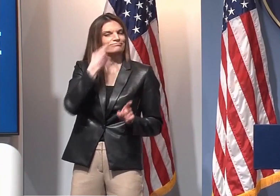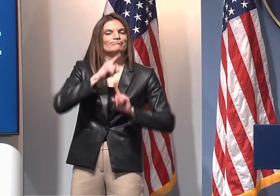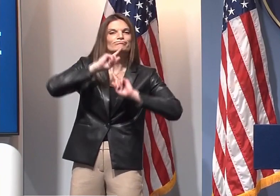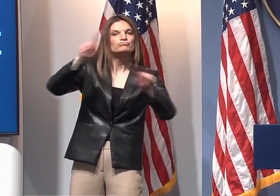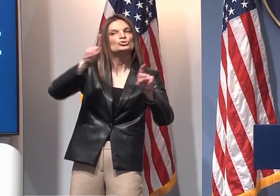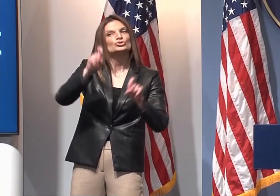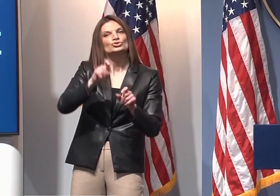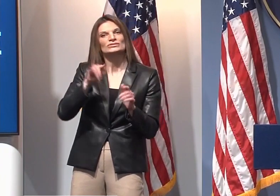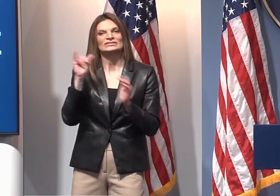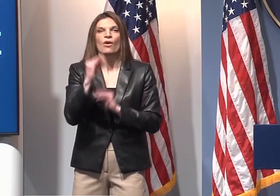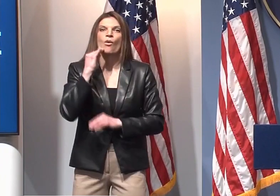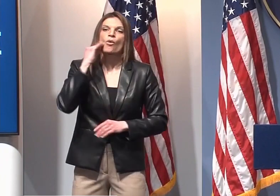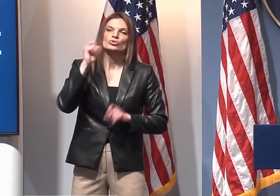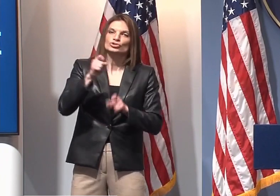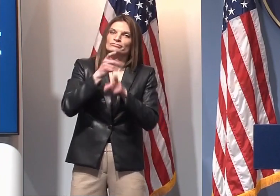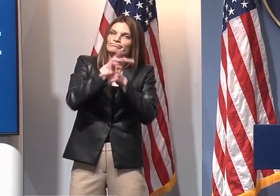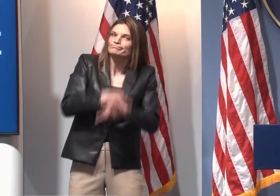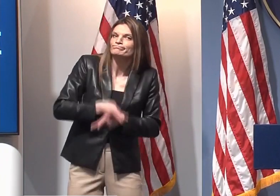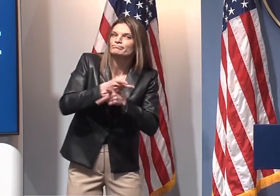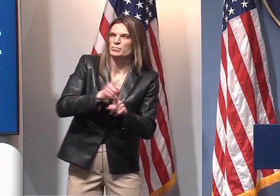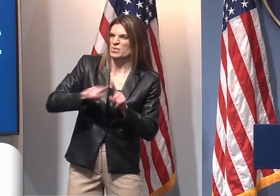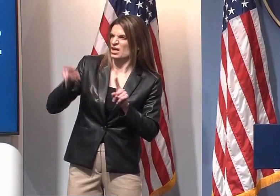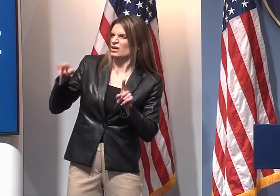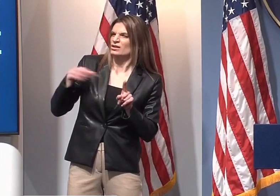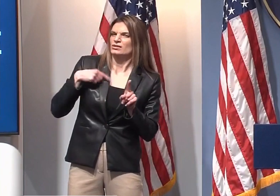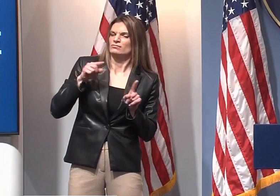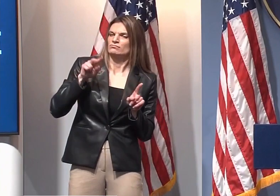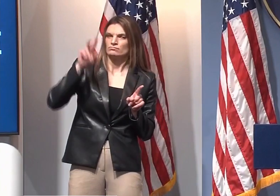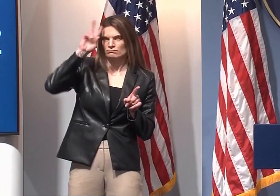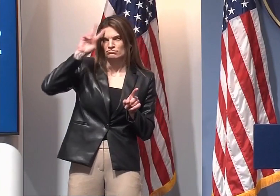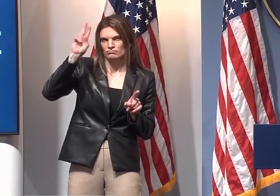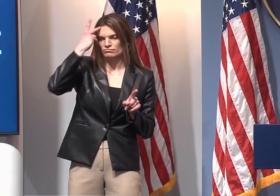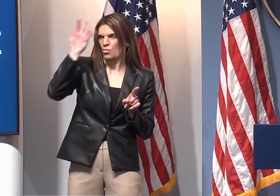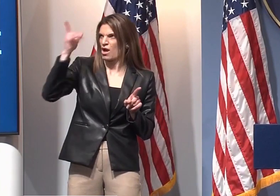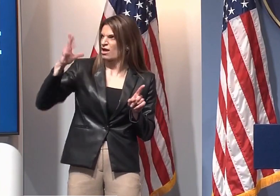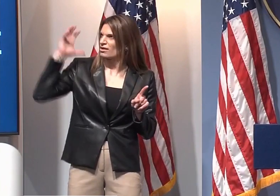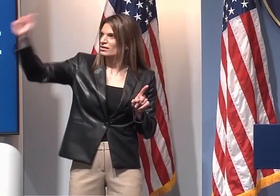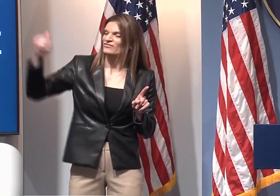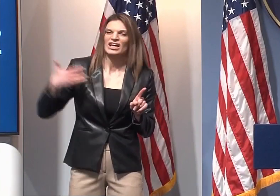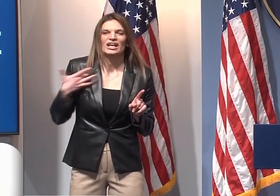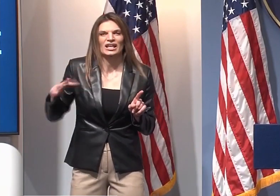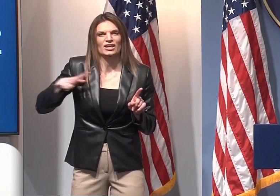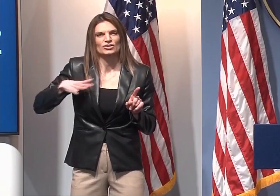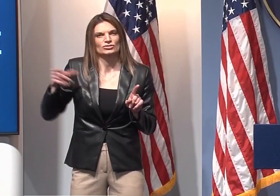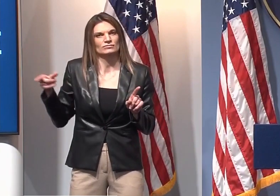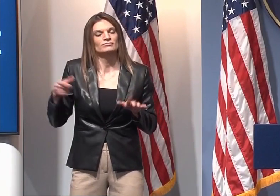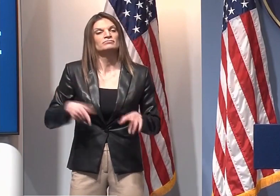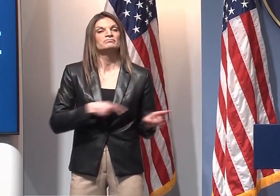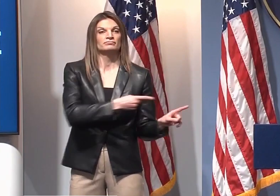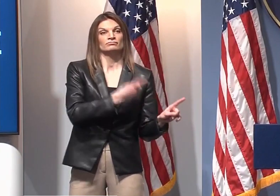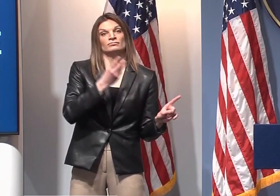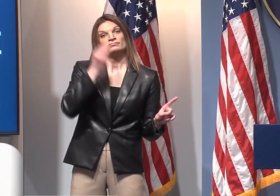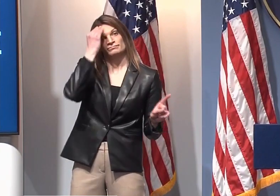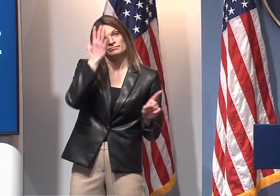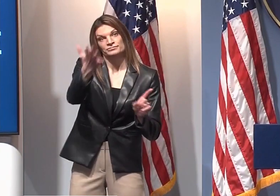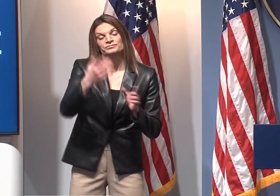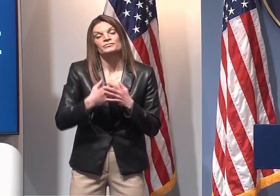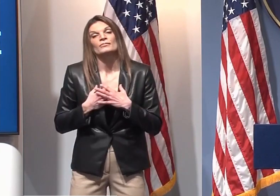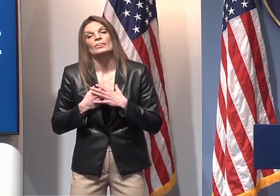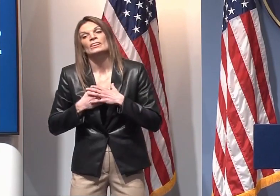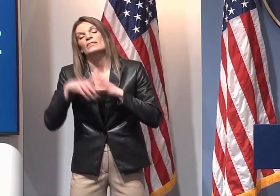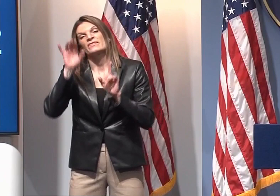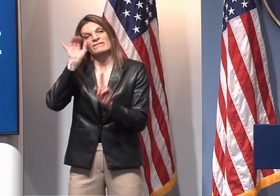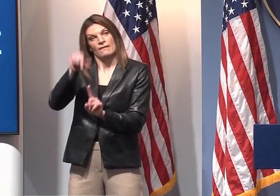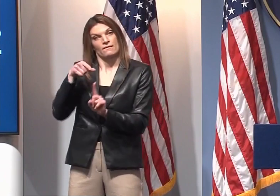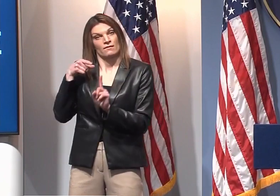here? Well, I think first and foremost, let me say this. I'm not going to get distracted by partisan hit